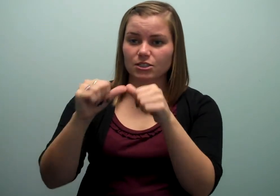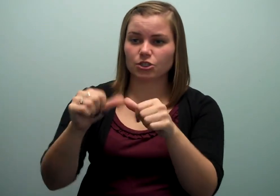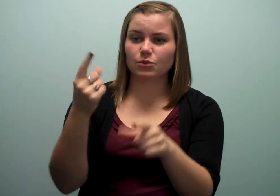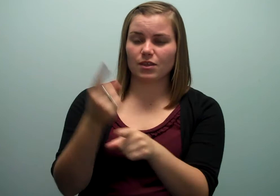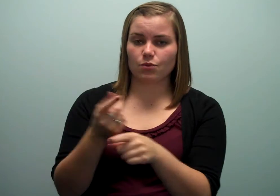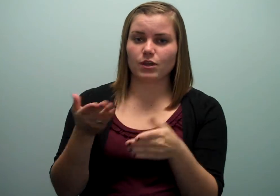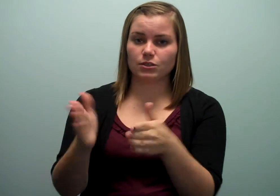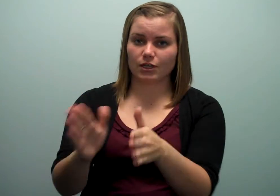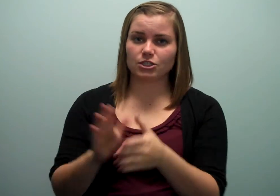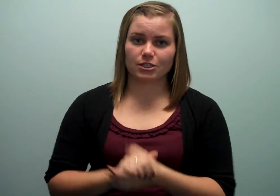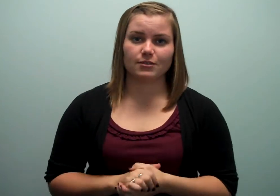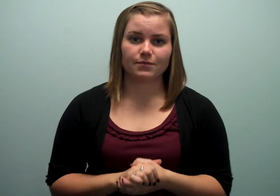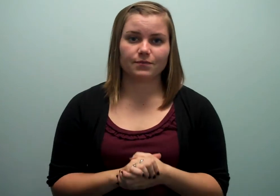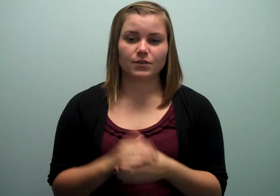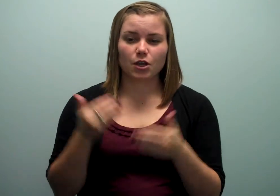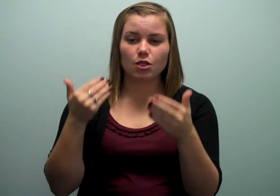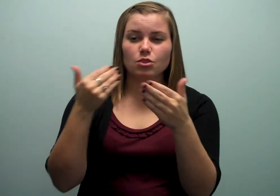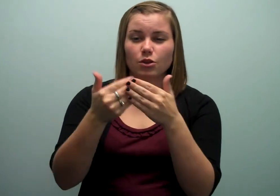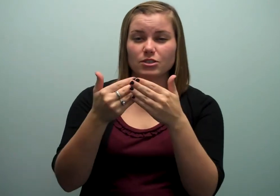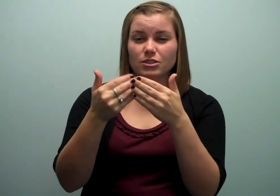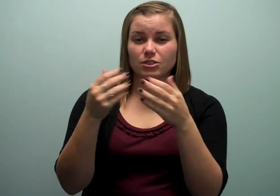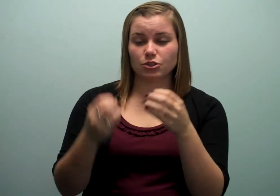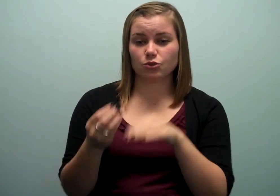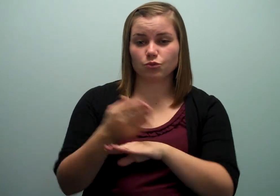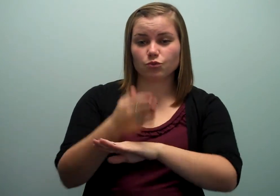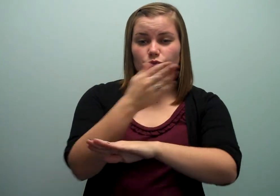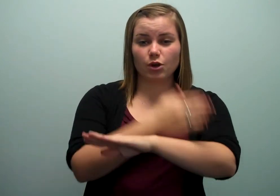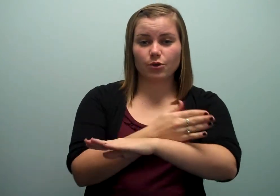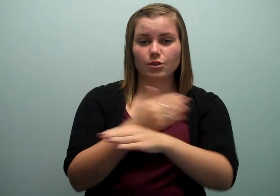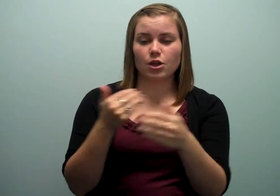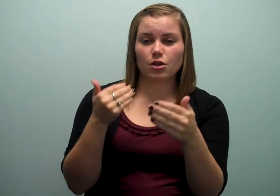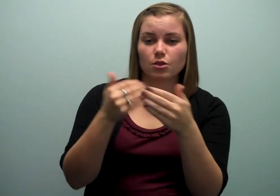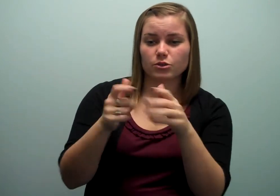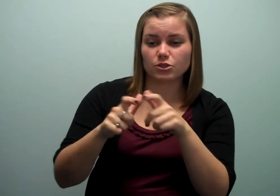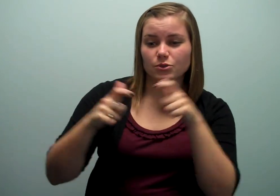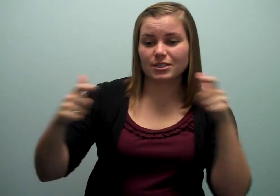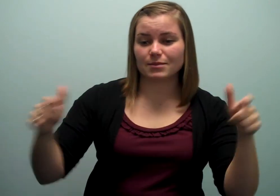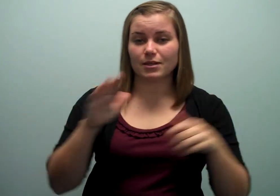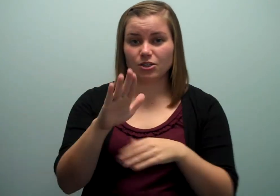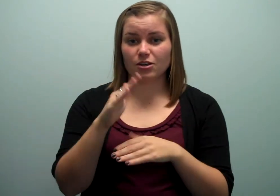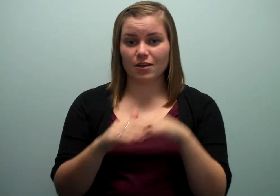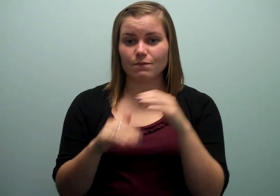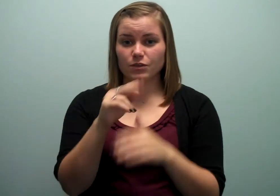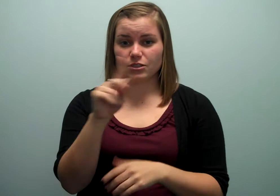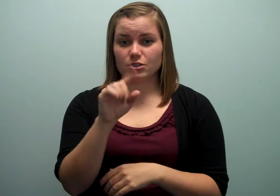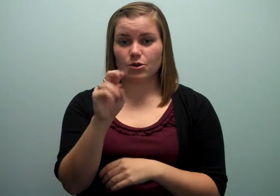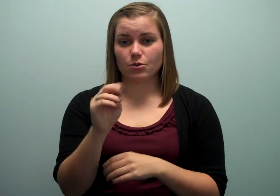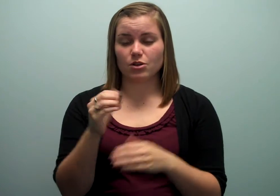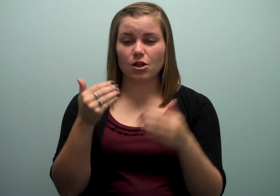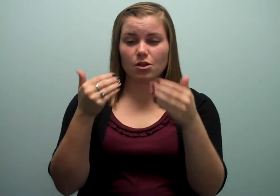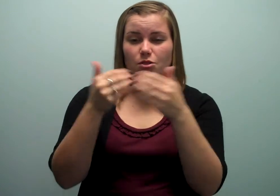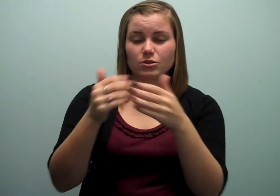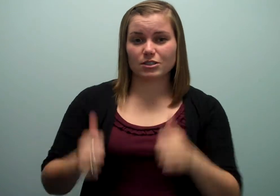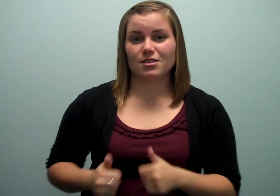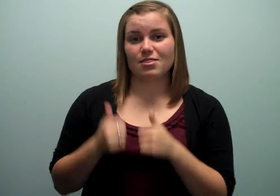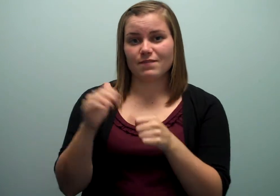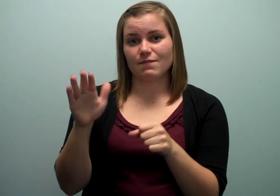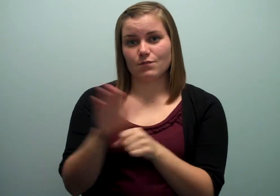direction, towards growth, towards expanding your comfort zone, towards living fully. If